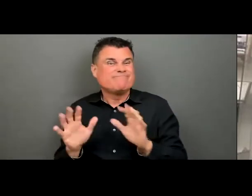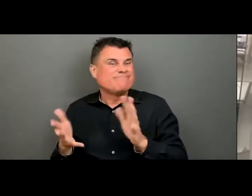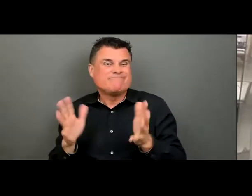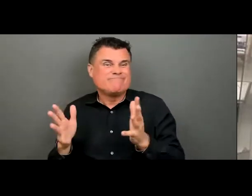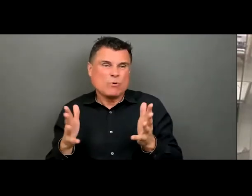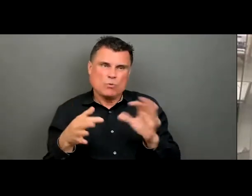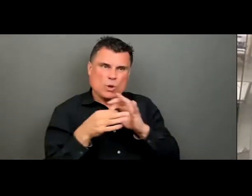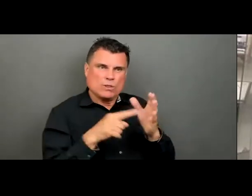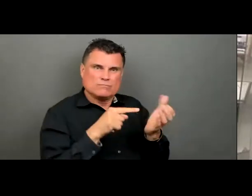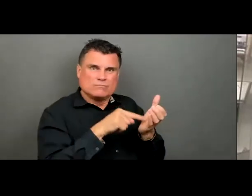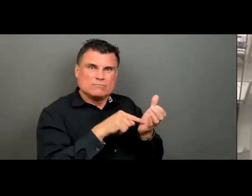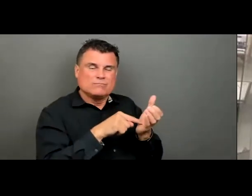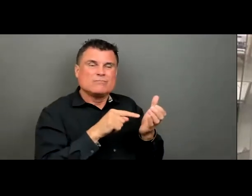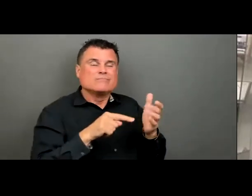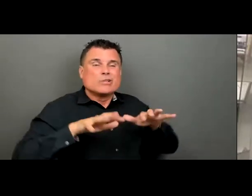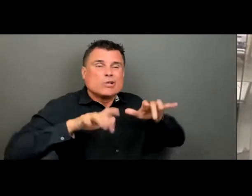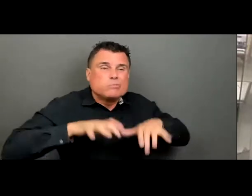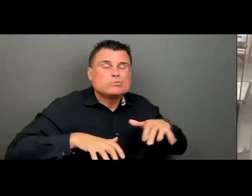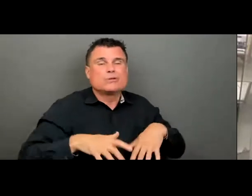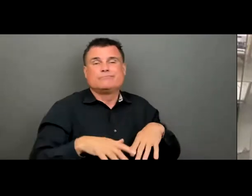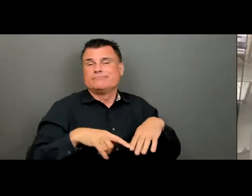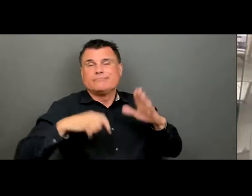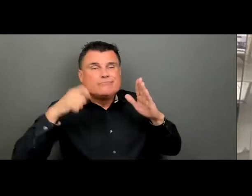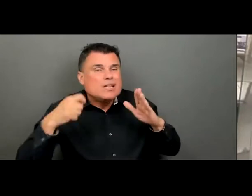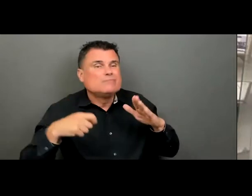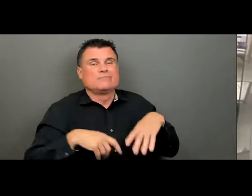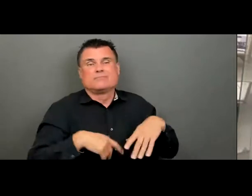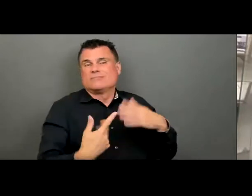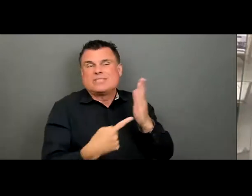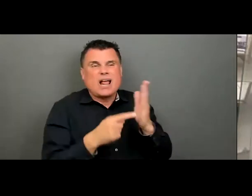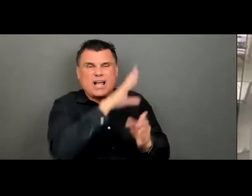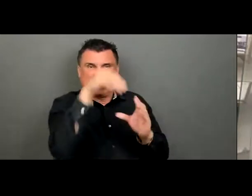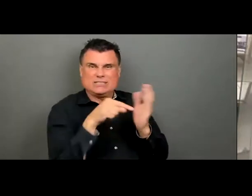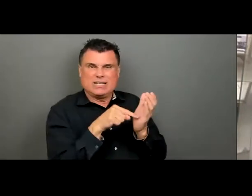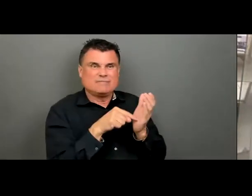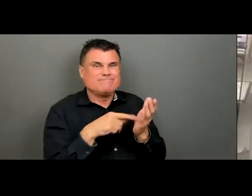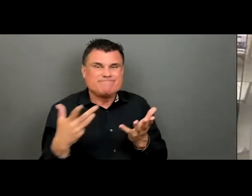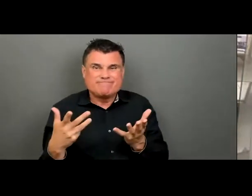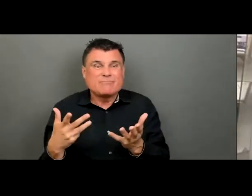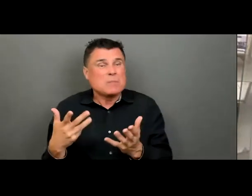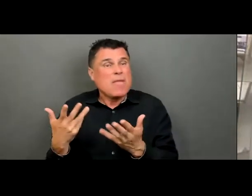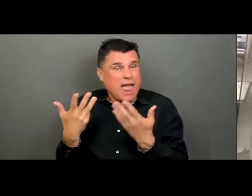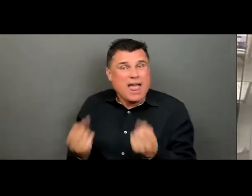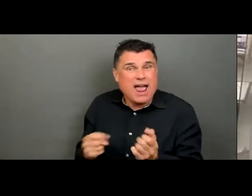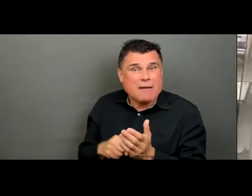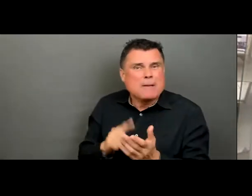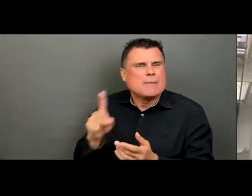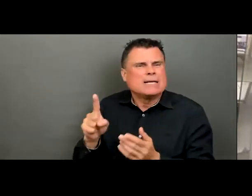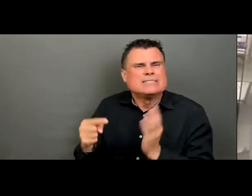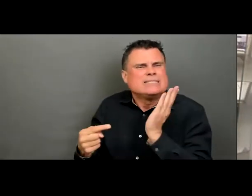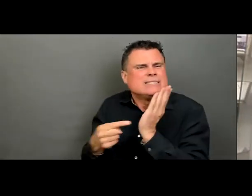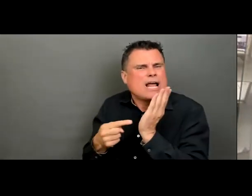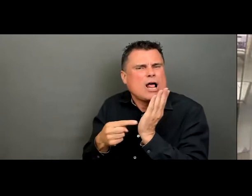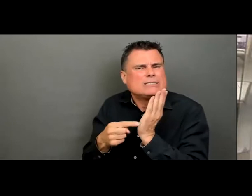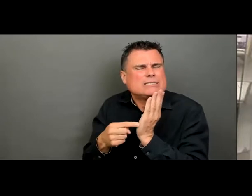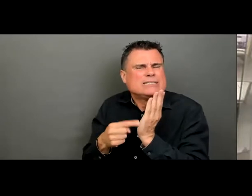wherever we have these, they still need to be inclusive. For example, early warning systems